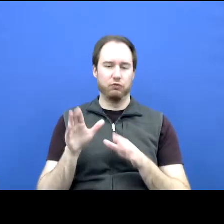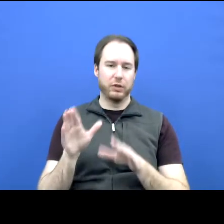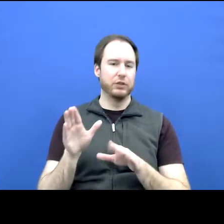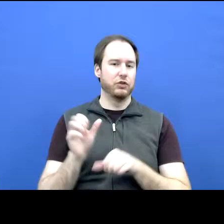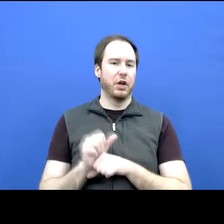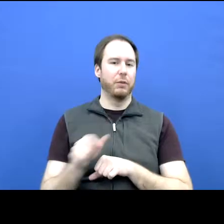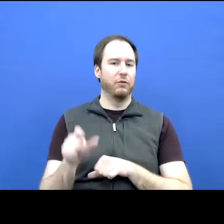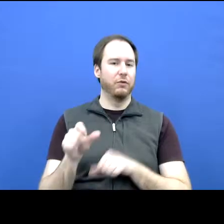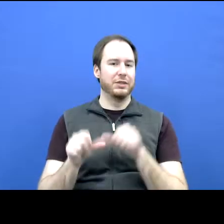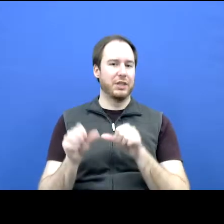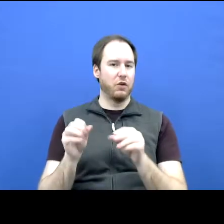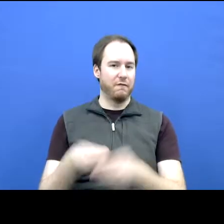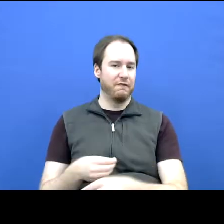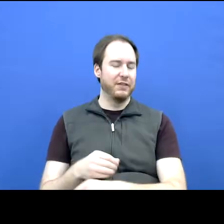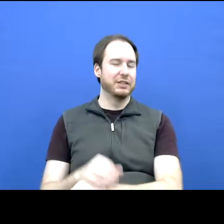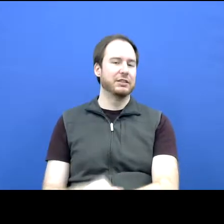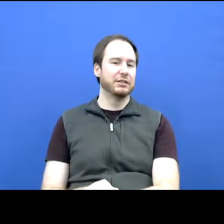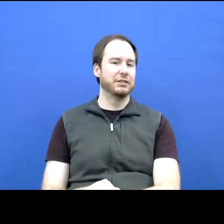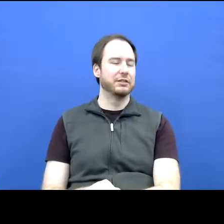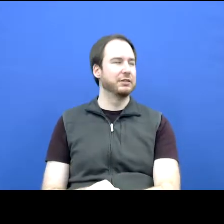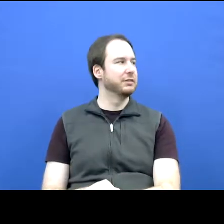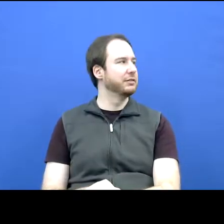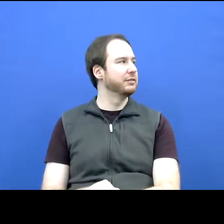job at our assessor's office.